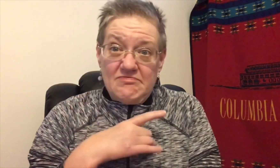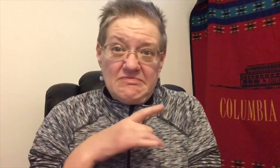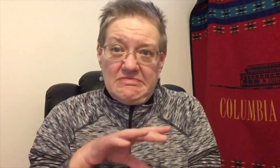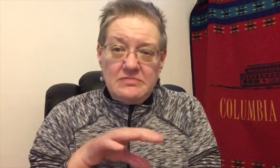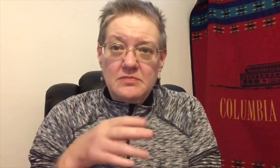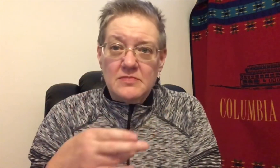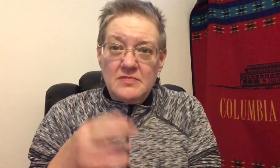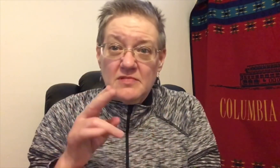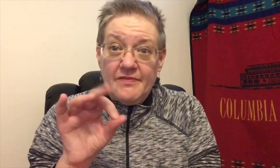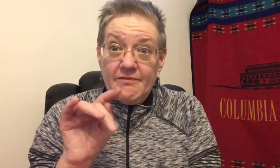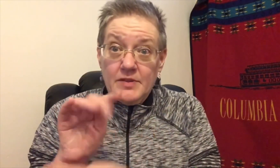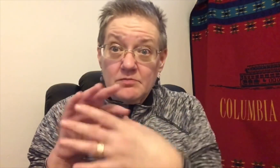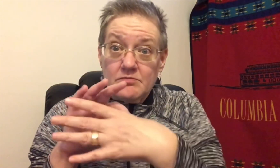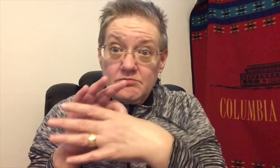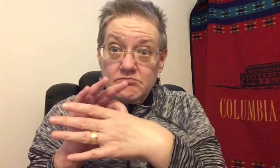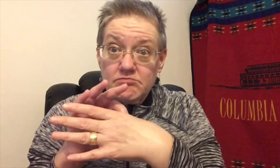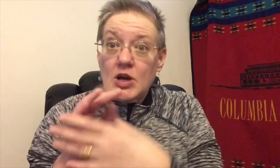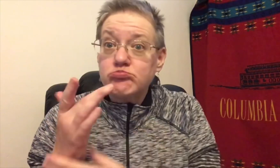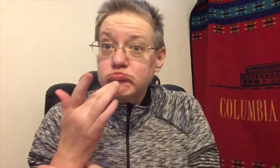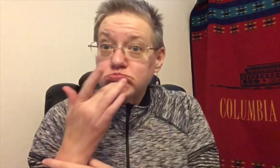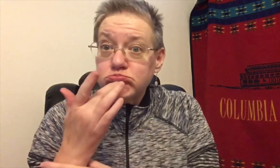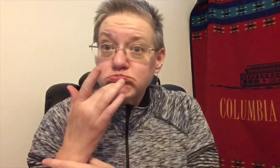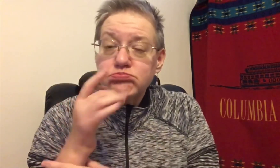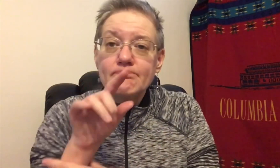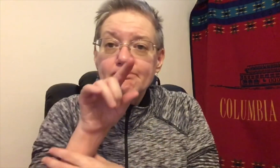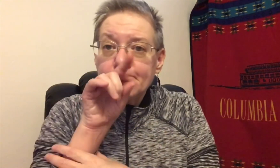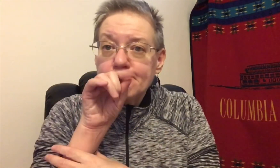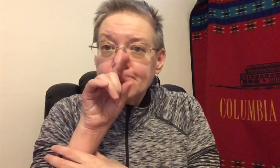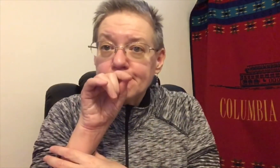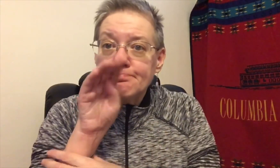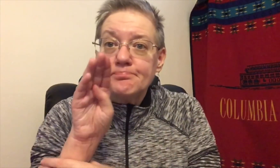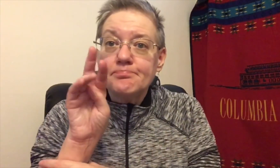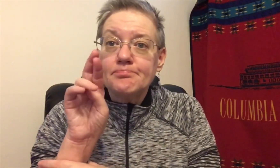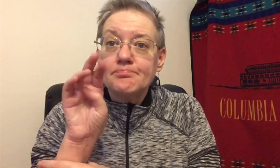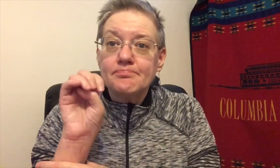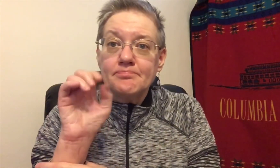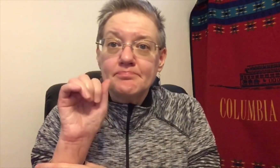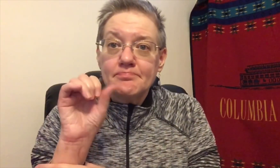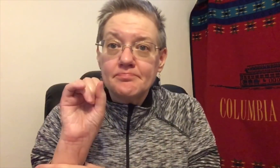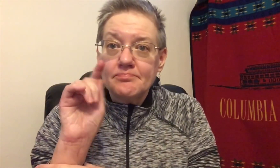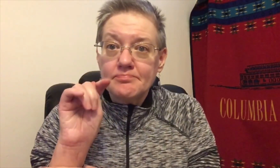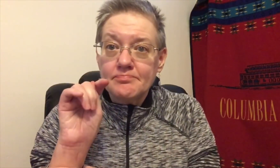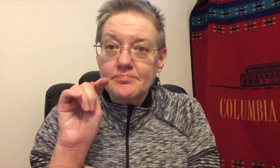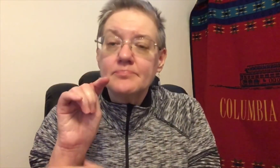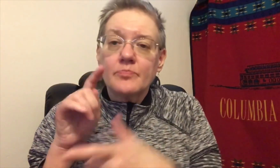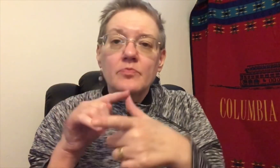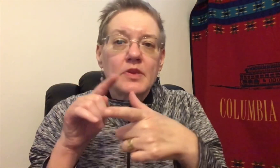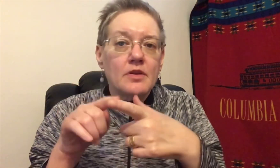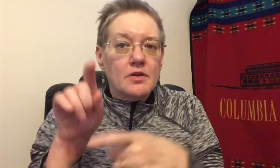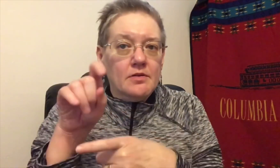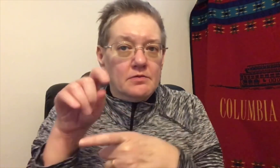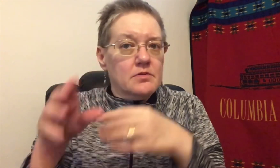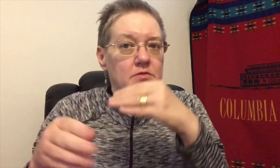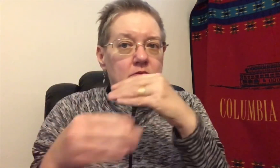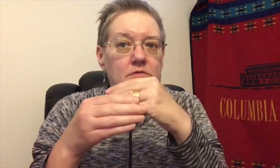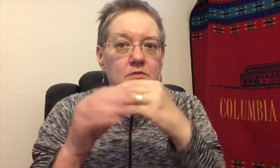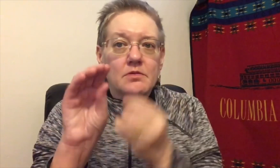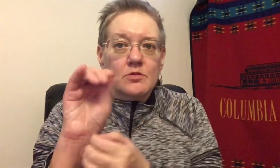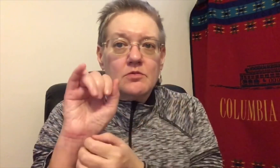If you don't like meat that's high in fat, you prefer like chicken breast, then you're going to have to add